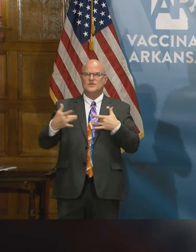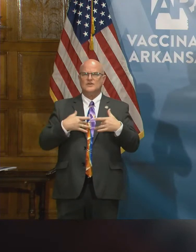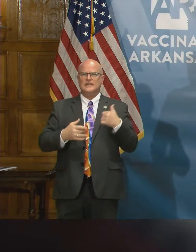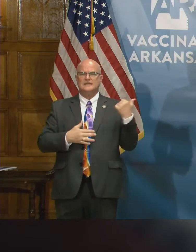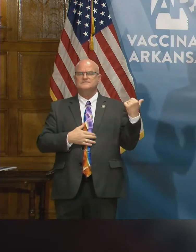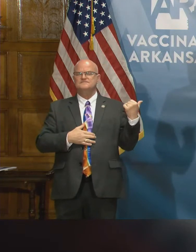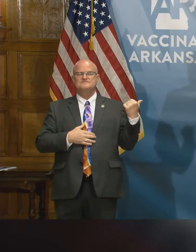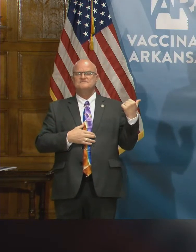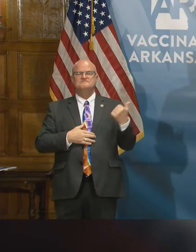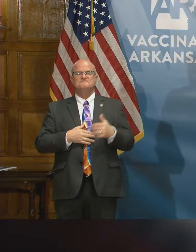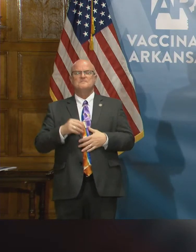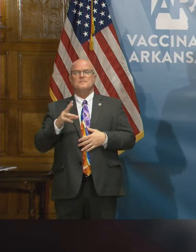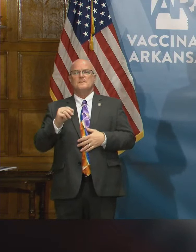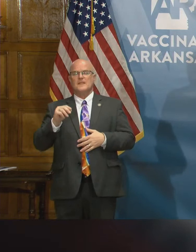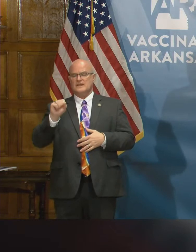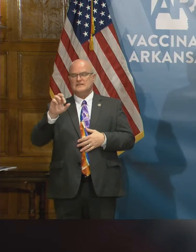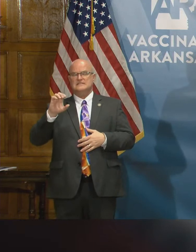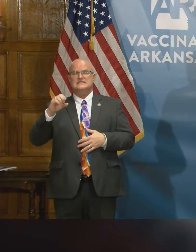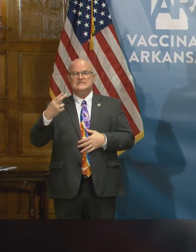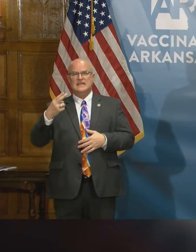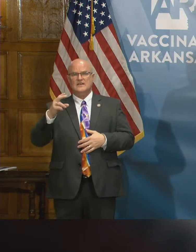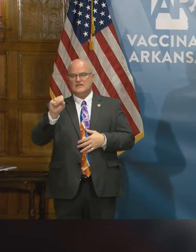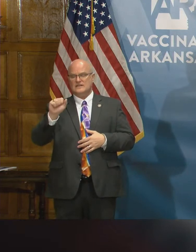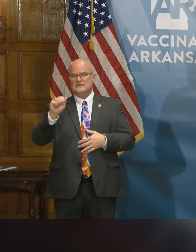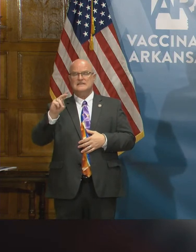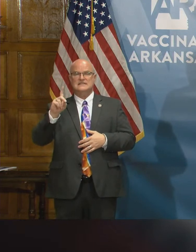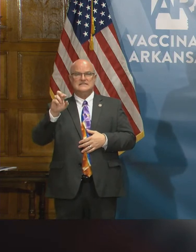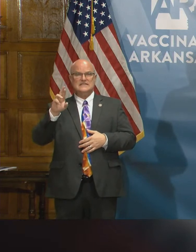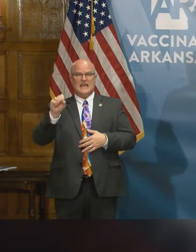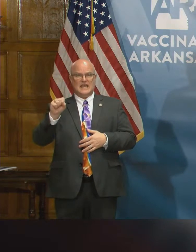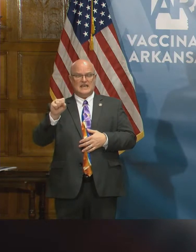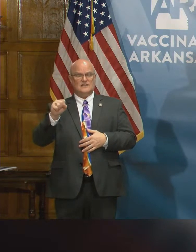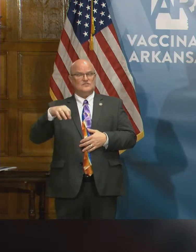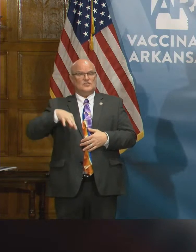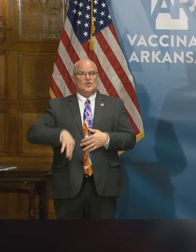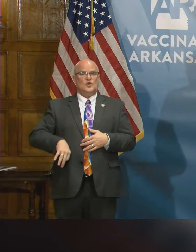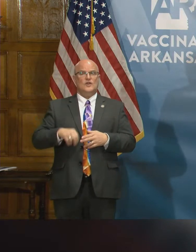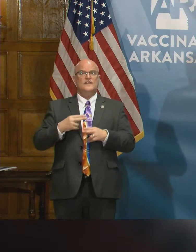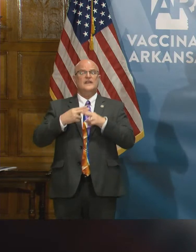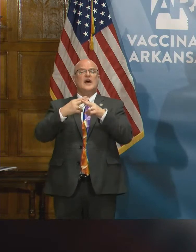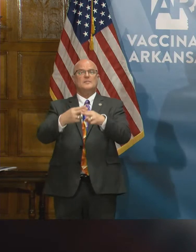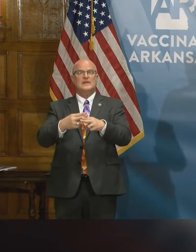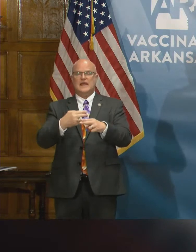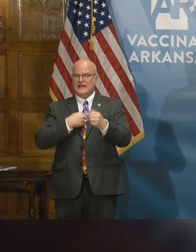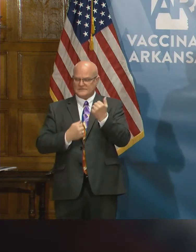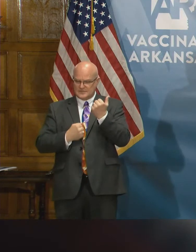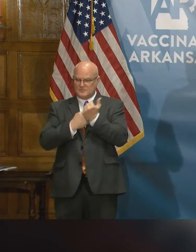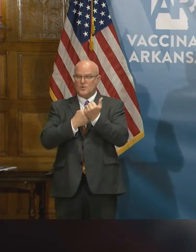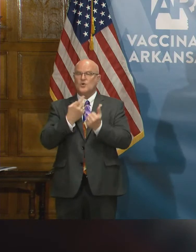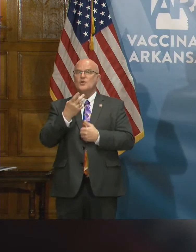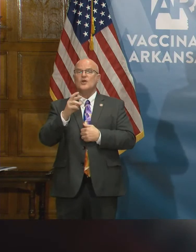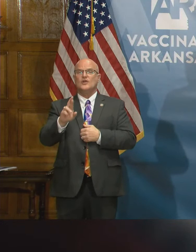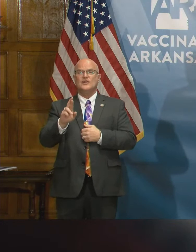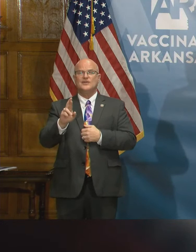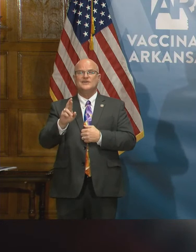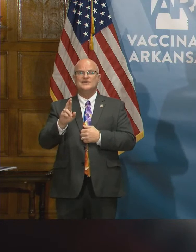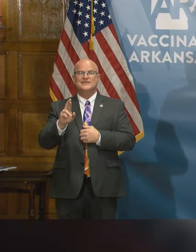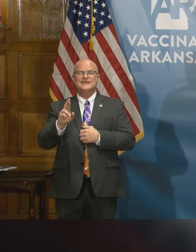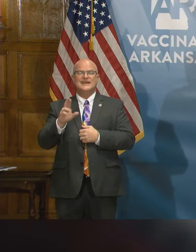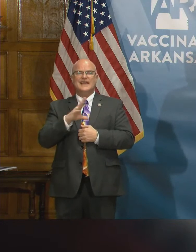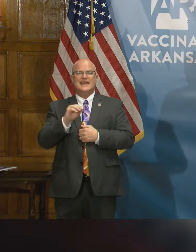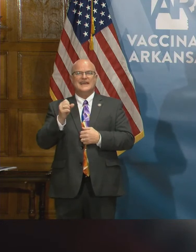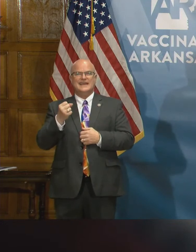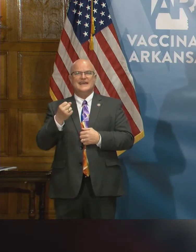absolutely not. Sarah Huckabee Sanders has earned the nomination. I've endorsed her.